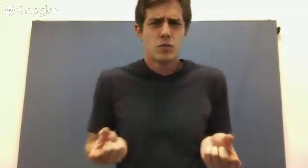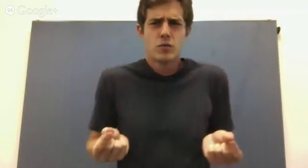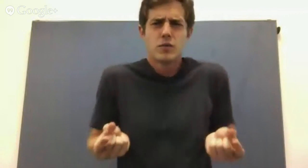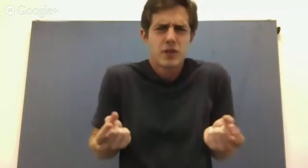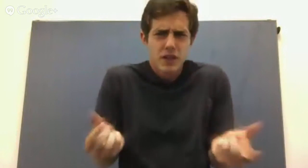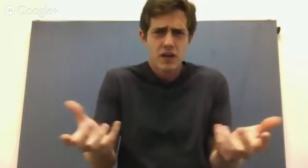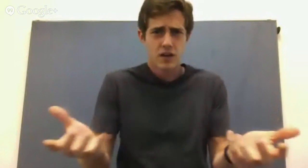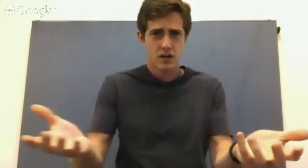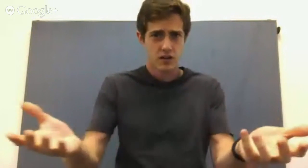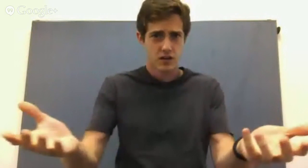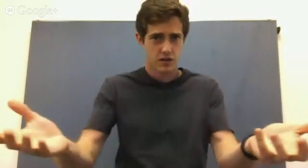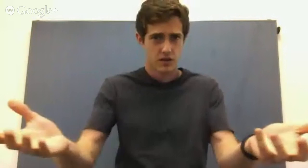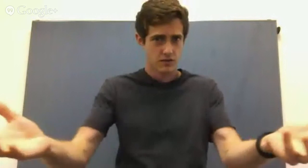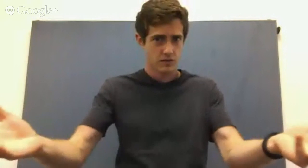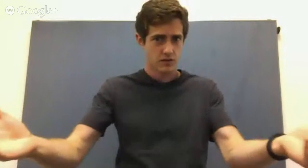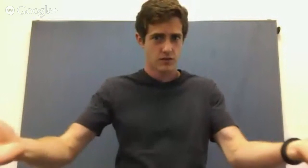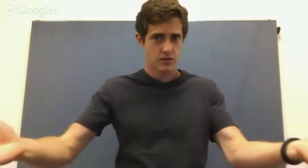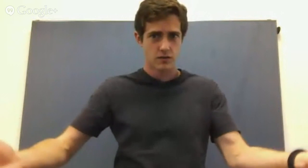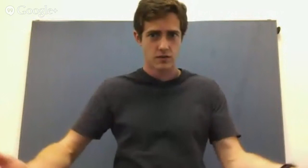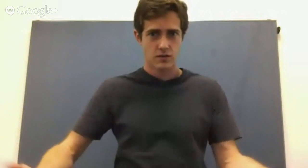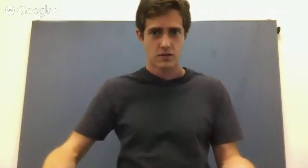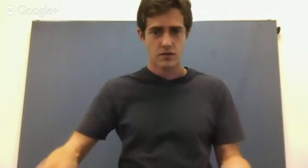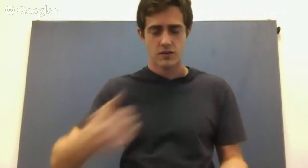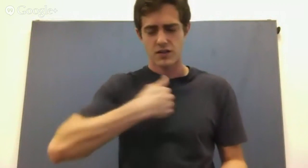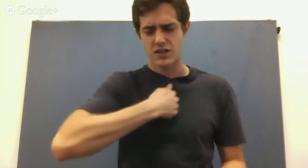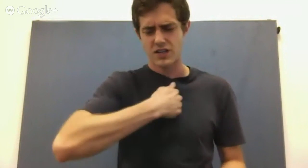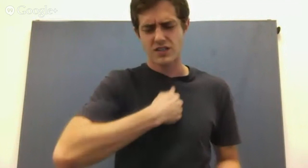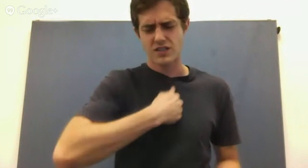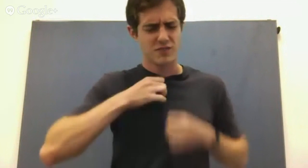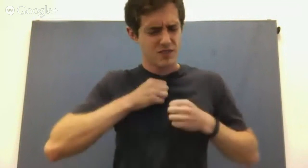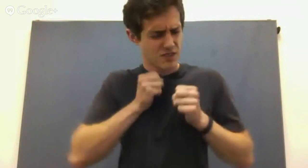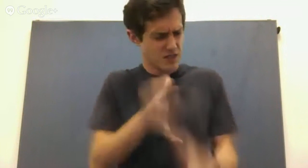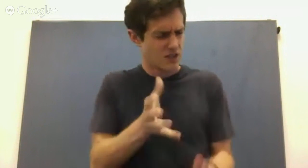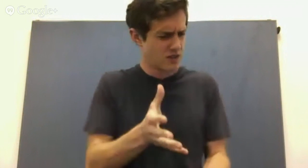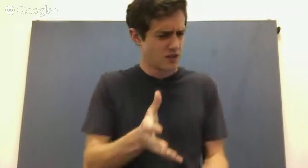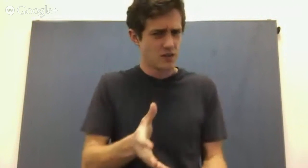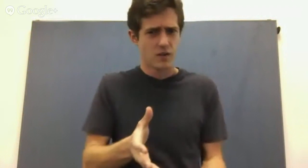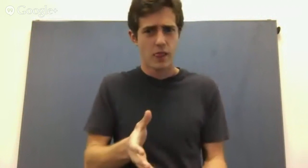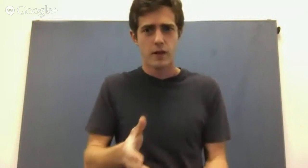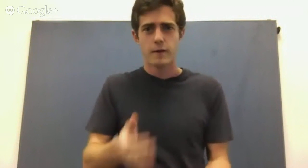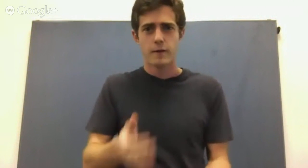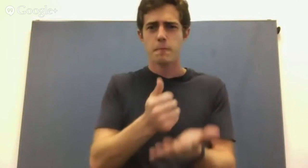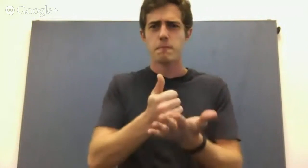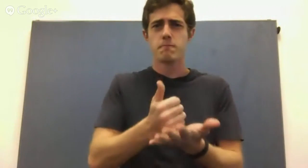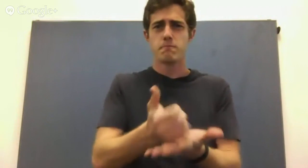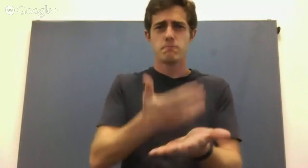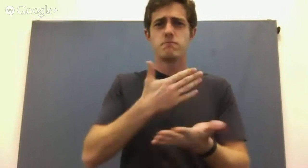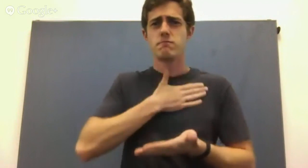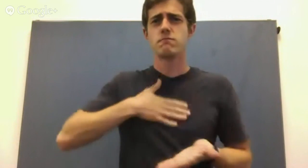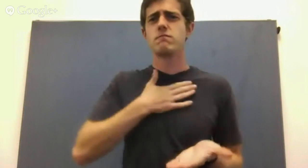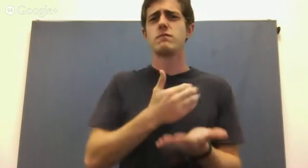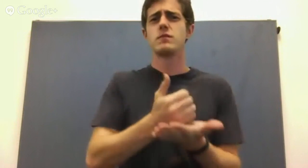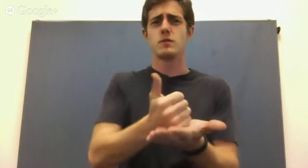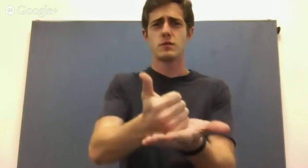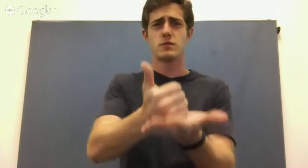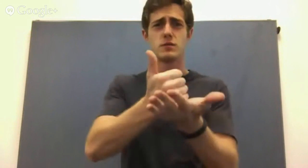my life? I hate myself. Show me the way of